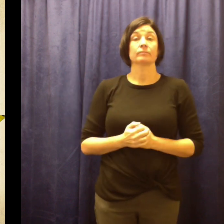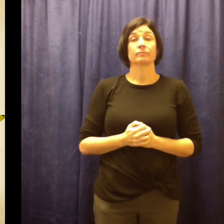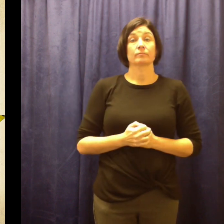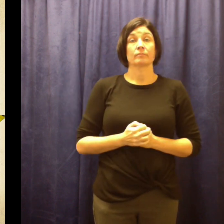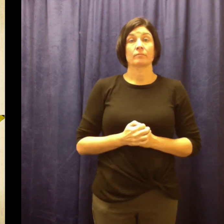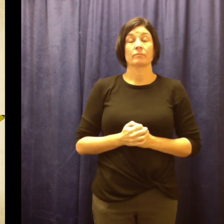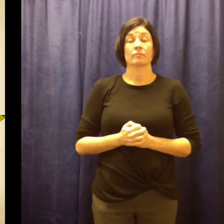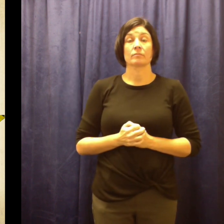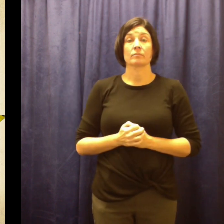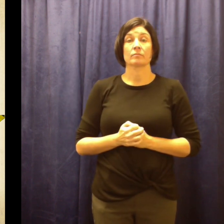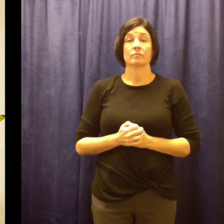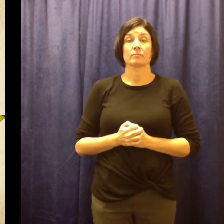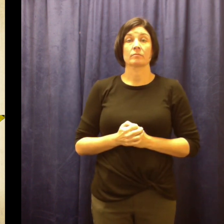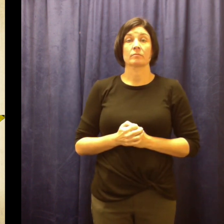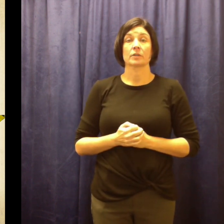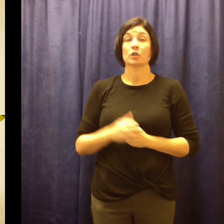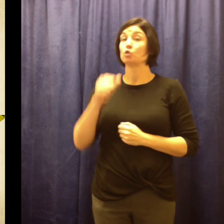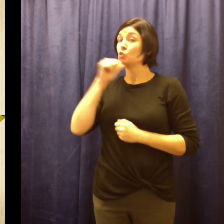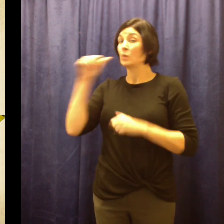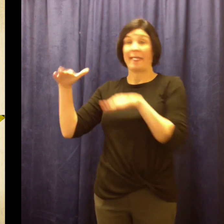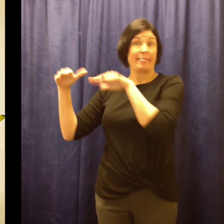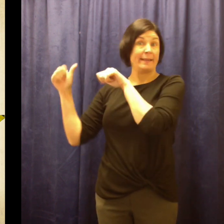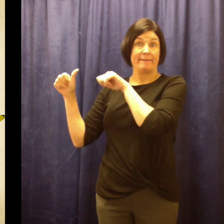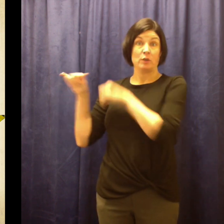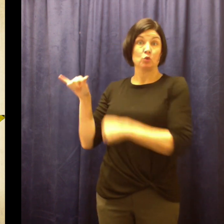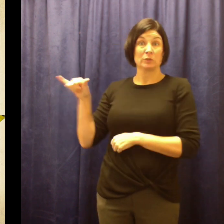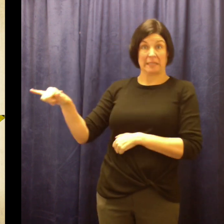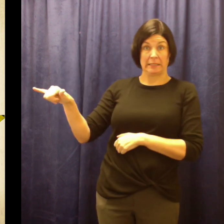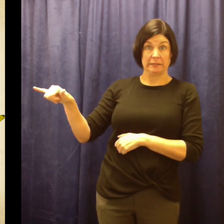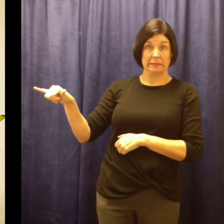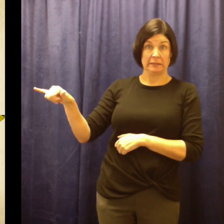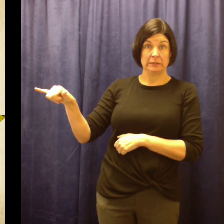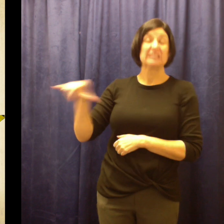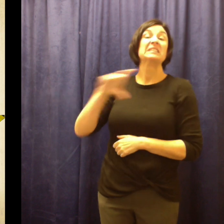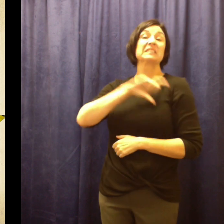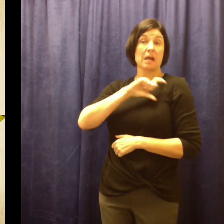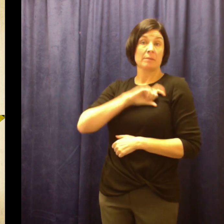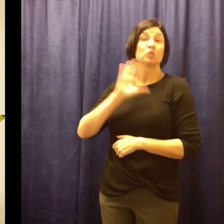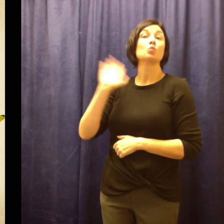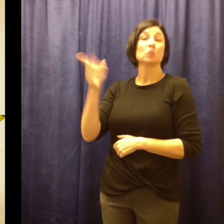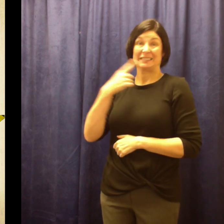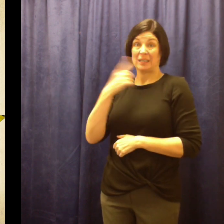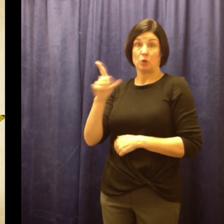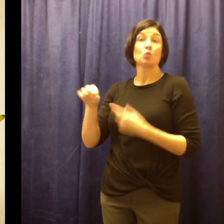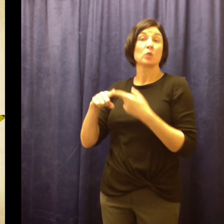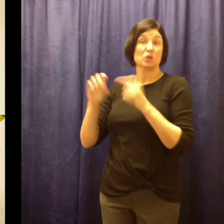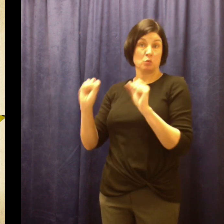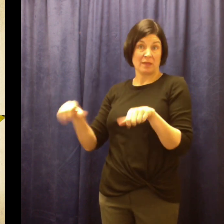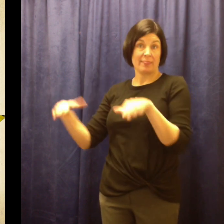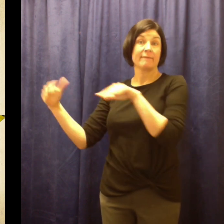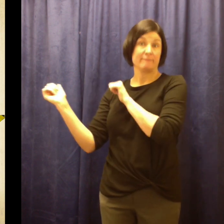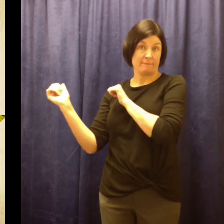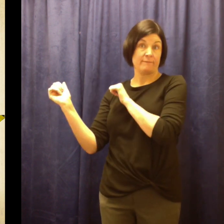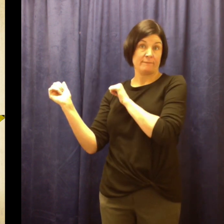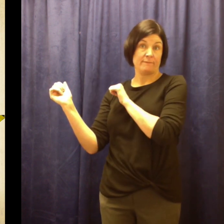Do not leave until law enforcement authorities have instructed you to do so.